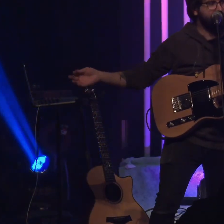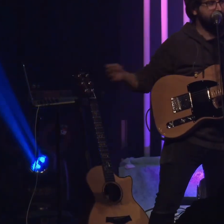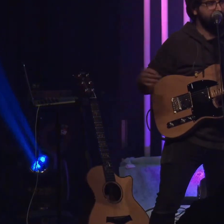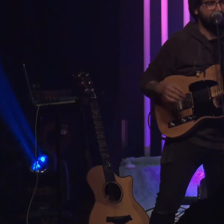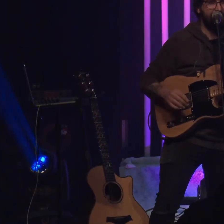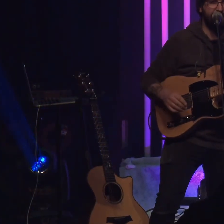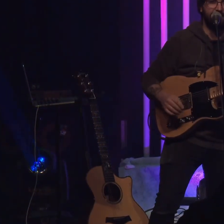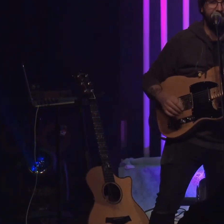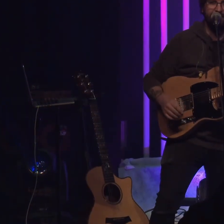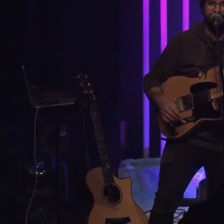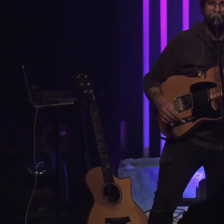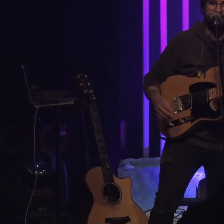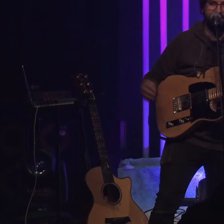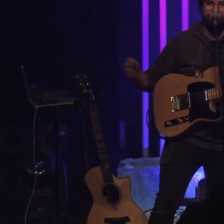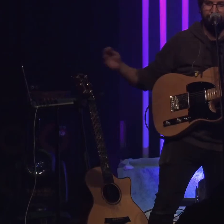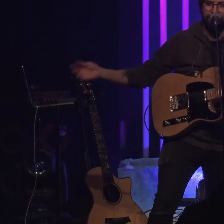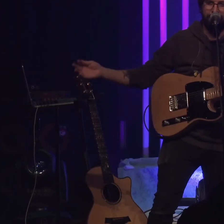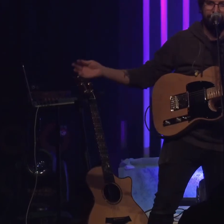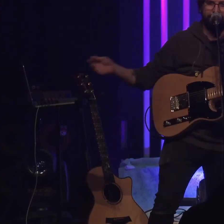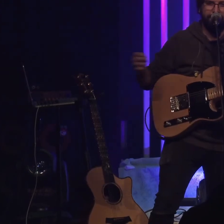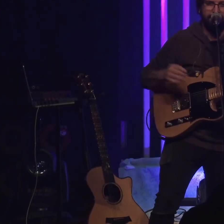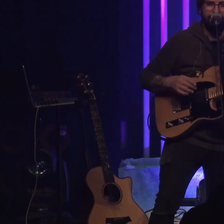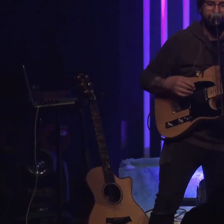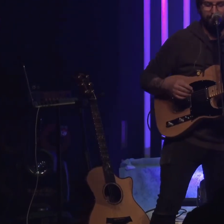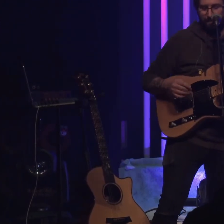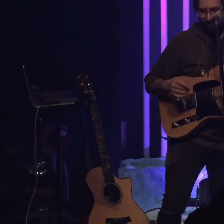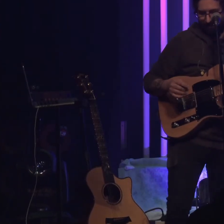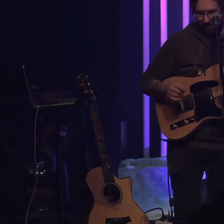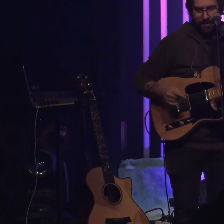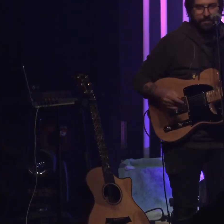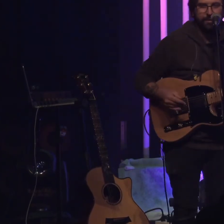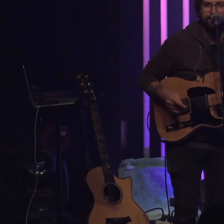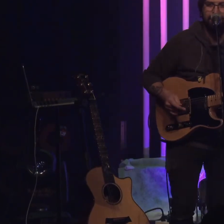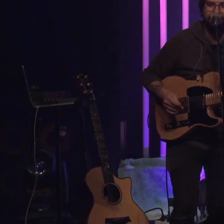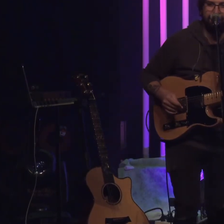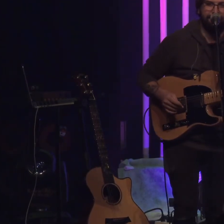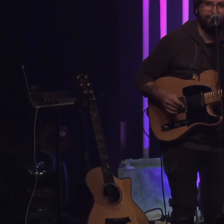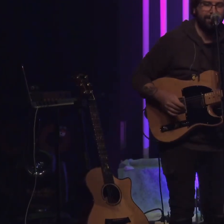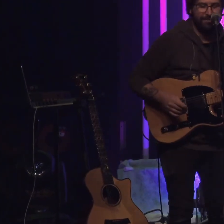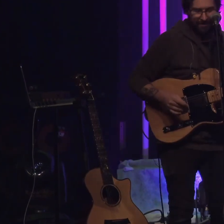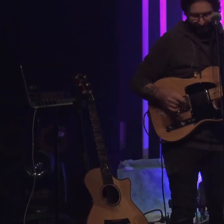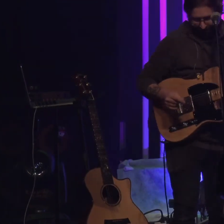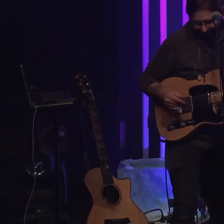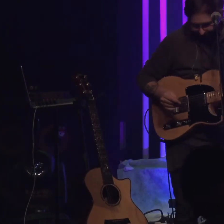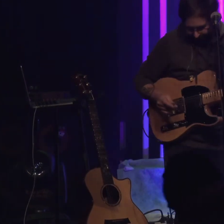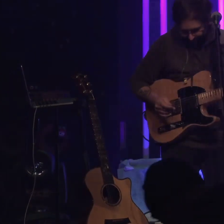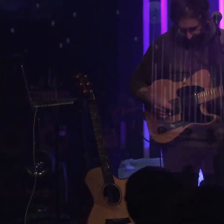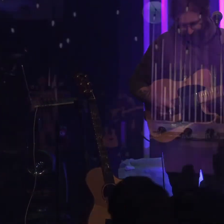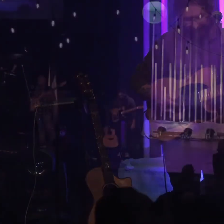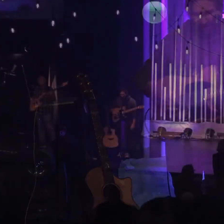up on both sides of the stage just to pray with you and to be with you. Let's keep singing together.